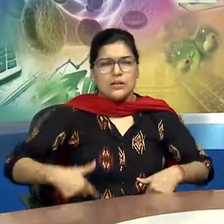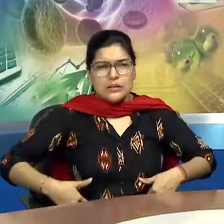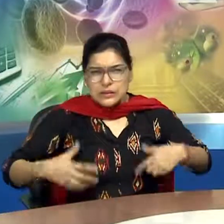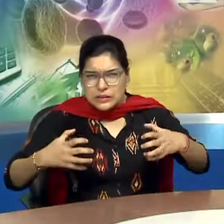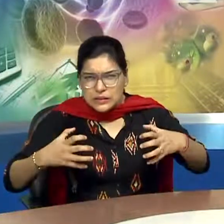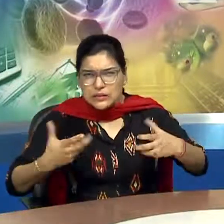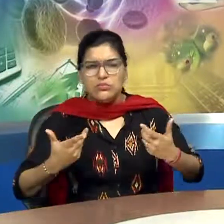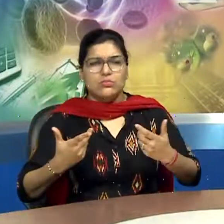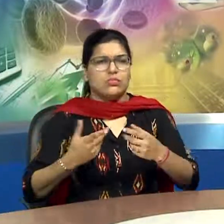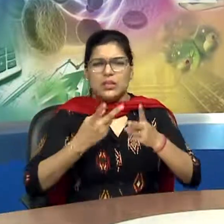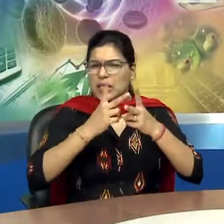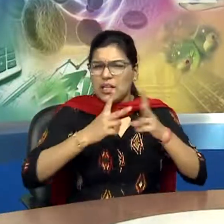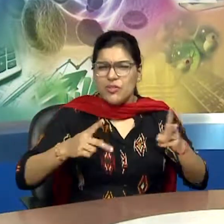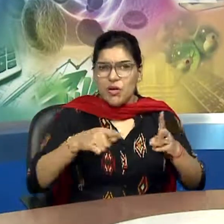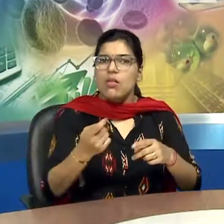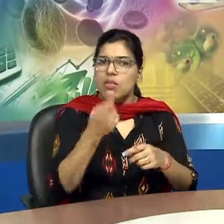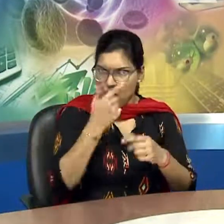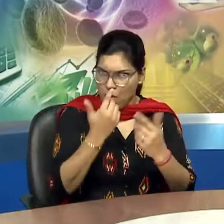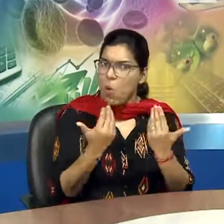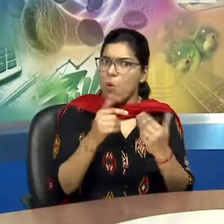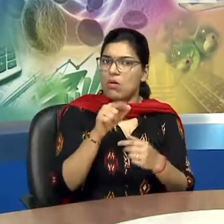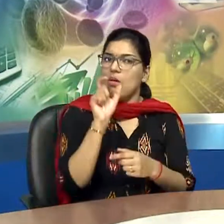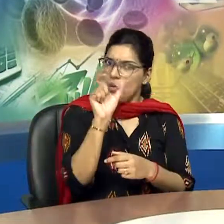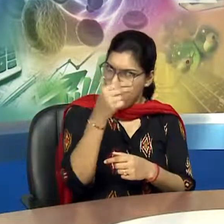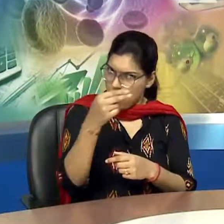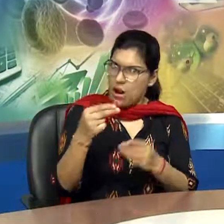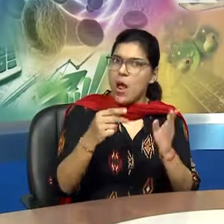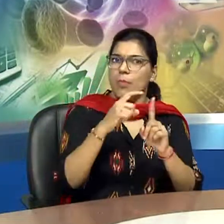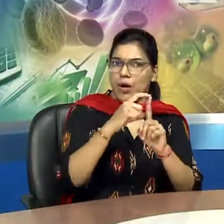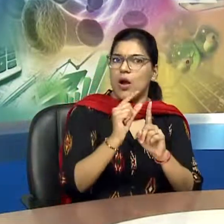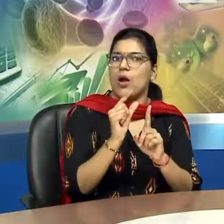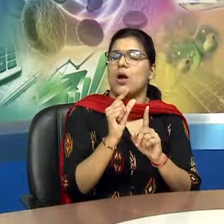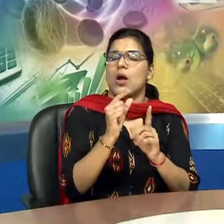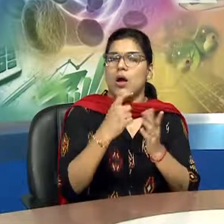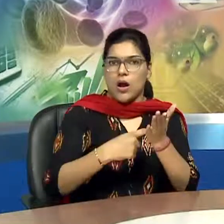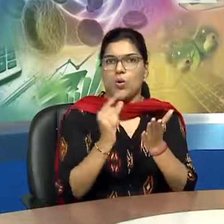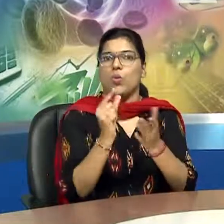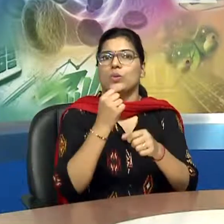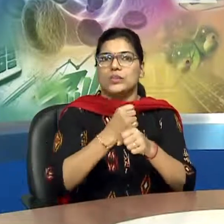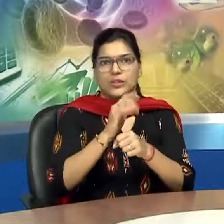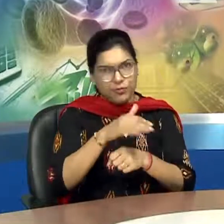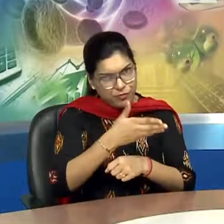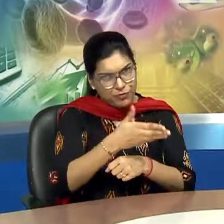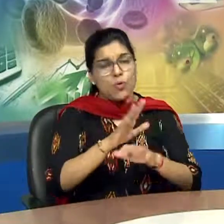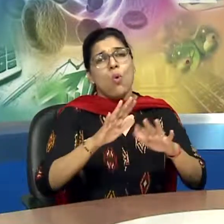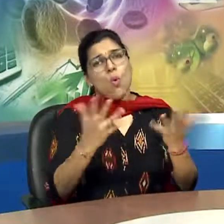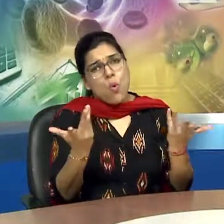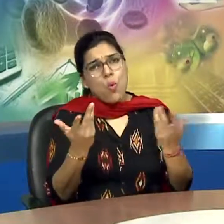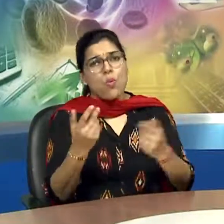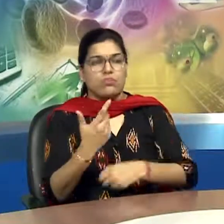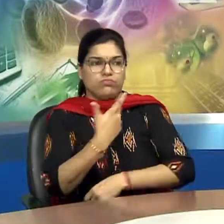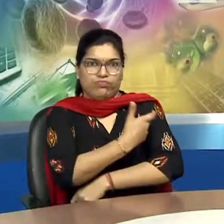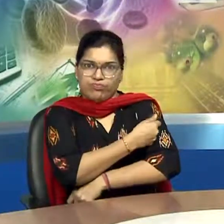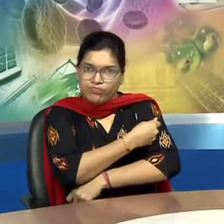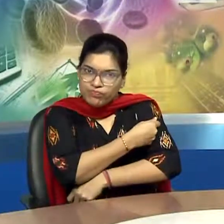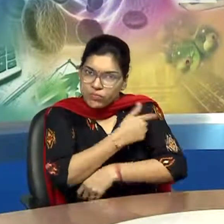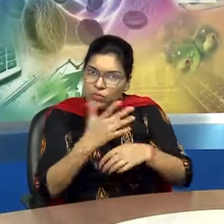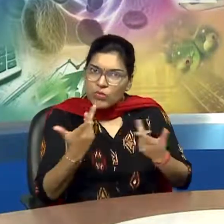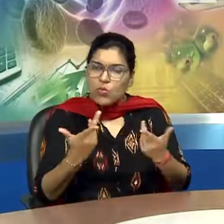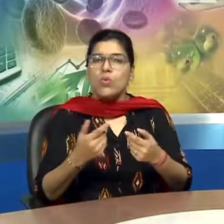have cold, sometimes we have headache, then we take medicine. We can say that we take drug as prescribed by the